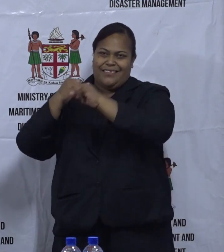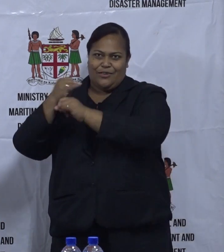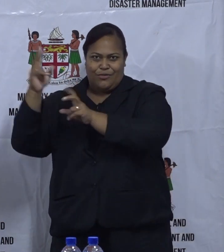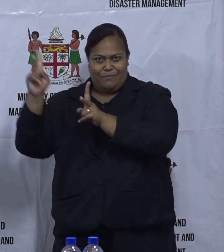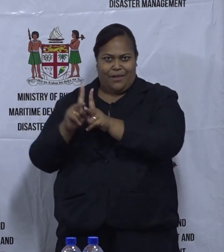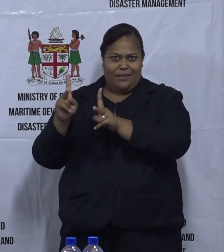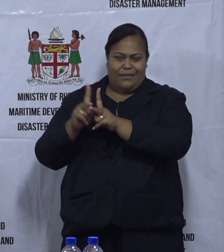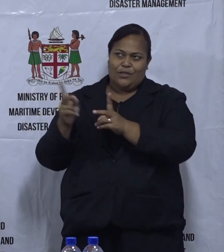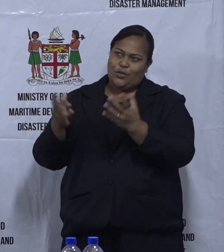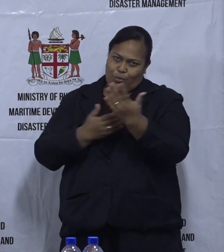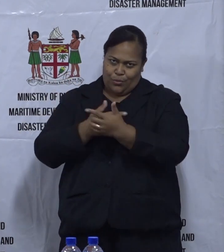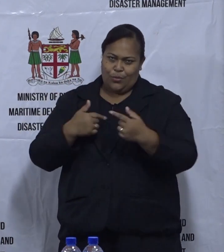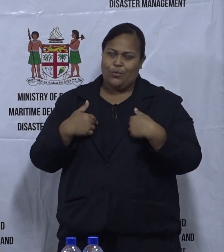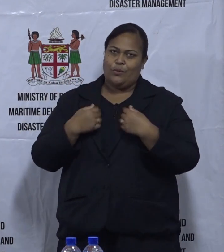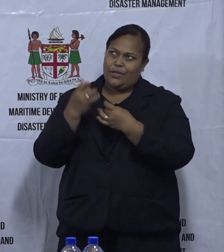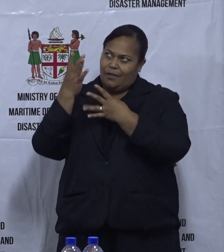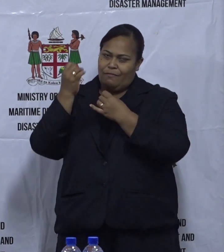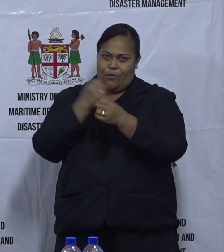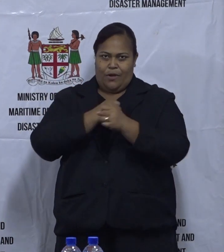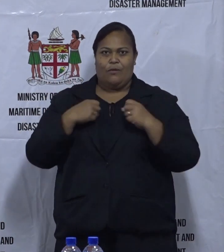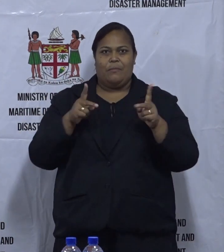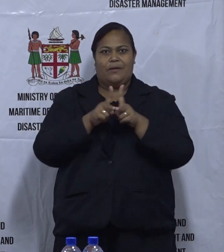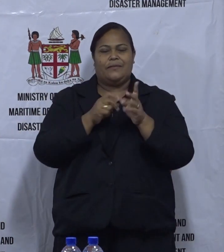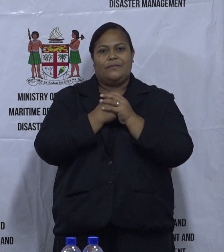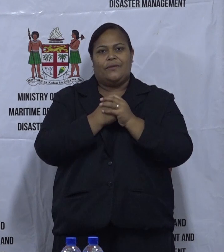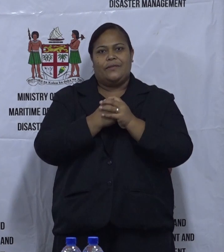brief our friends and partners.